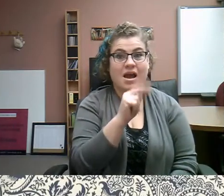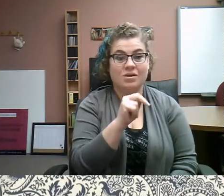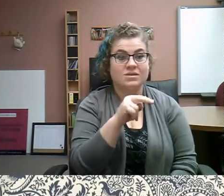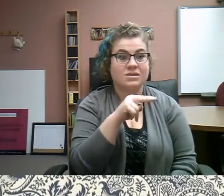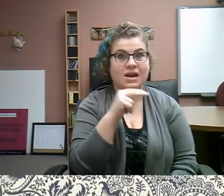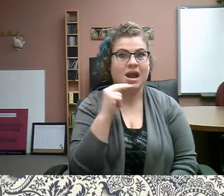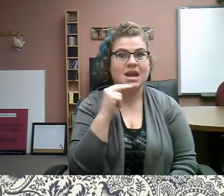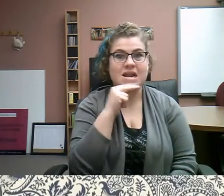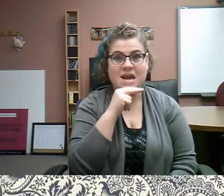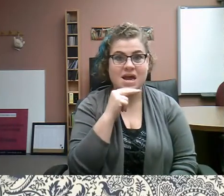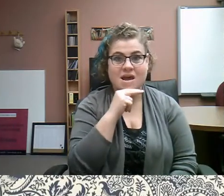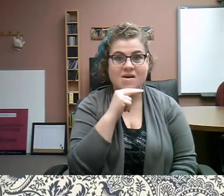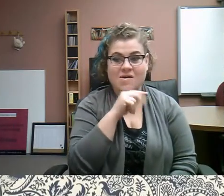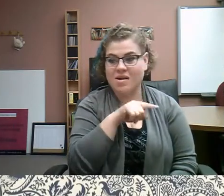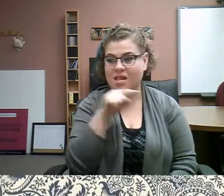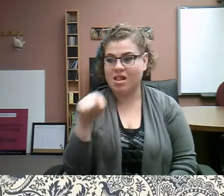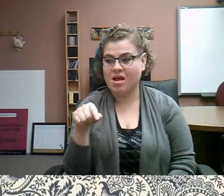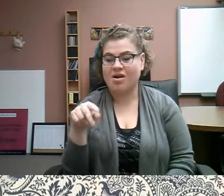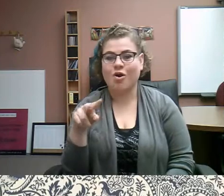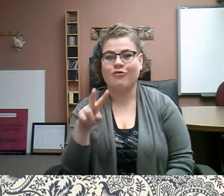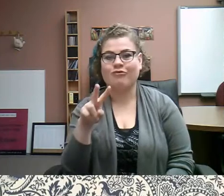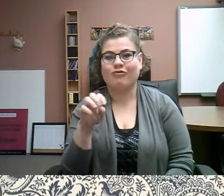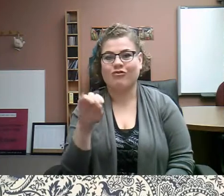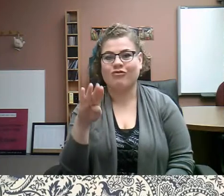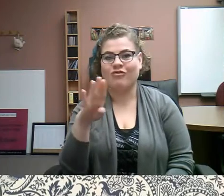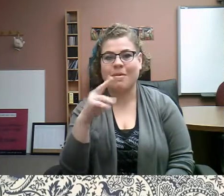for noun. Noun.